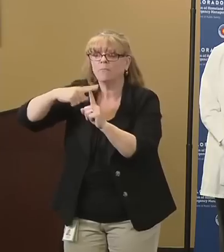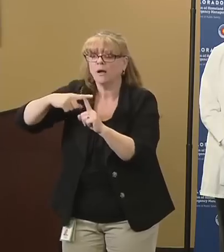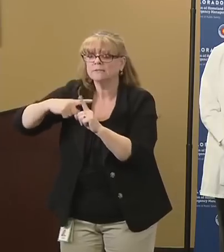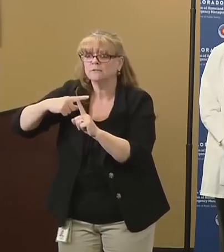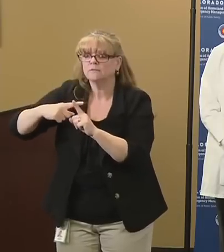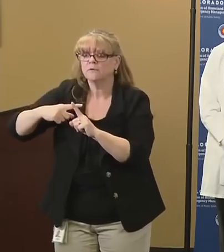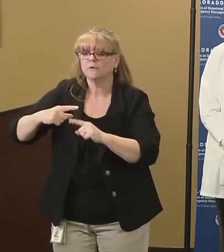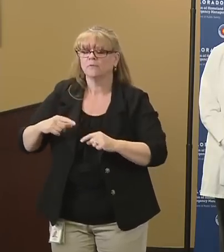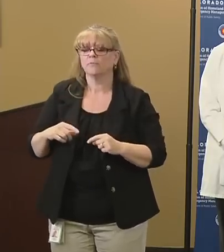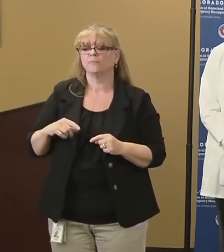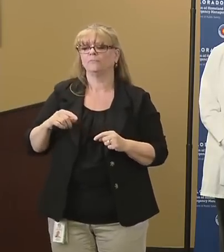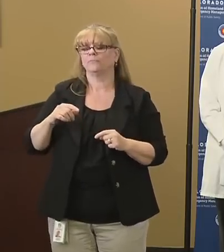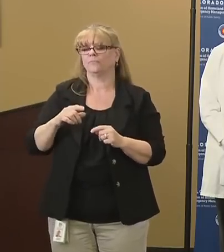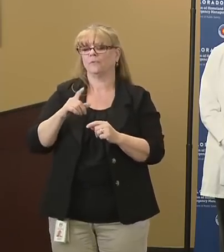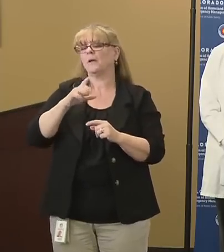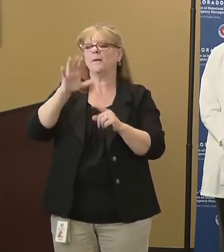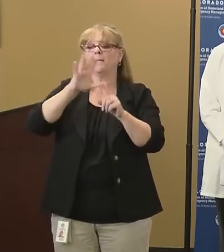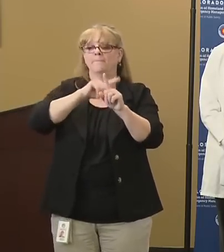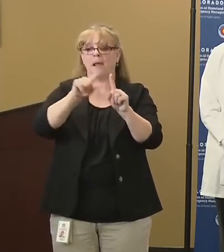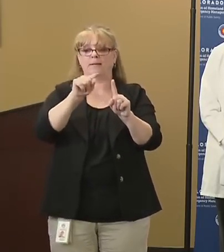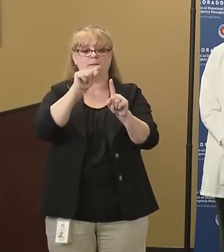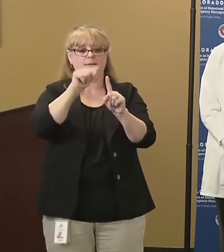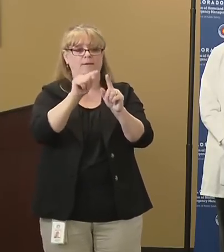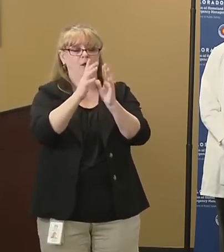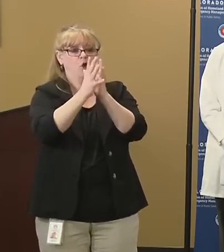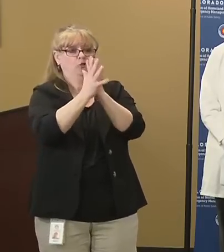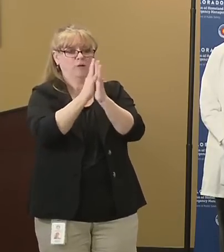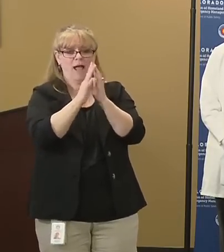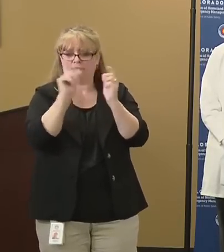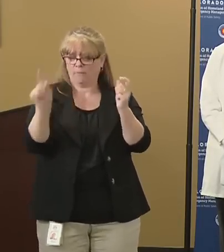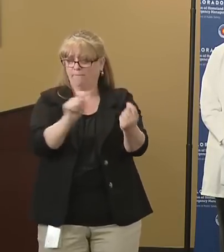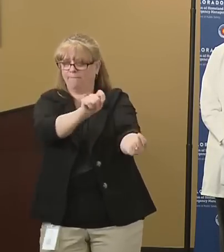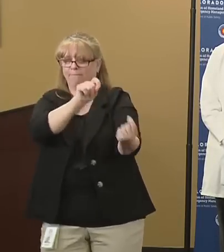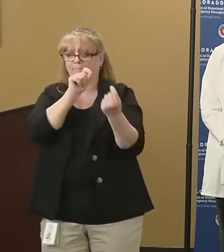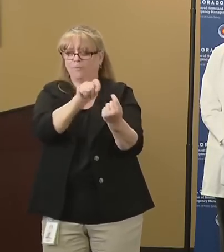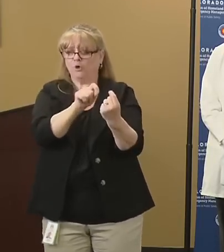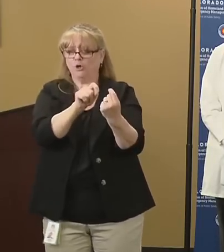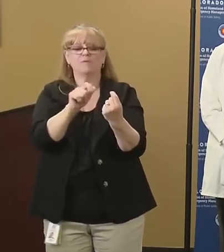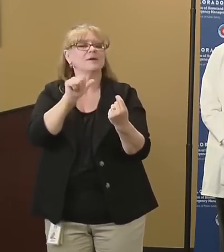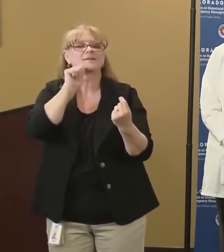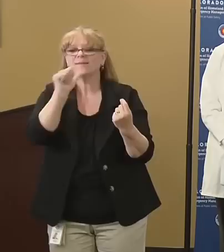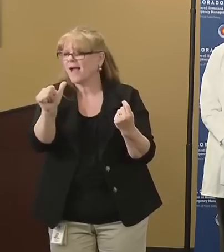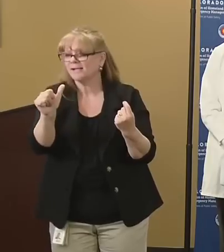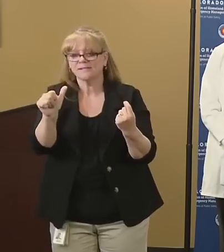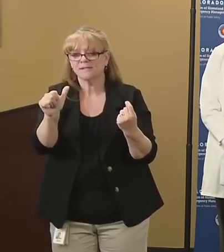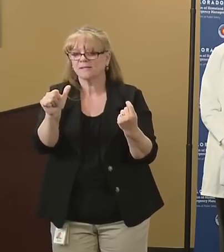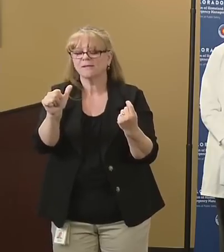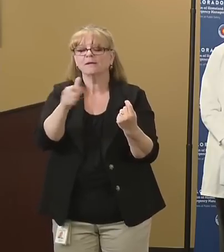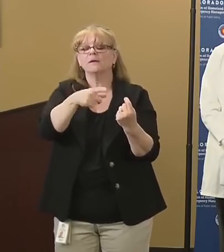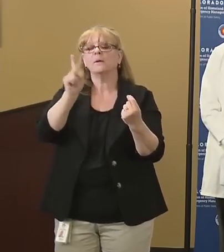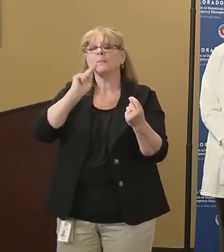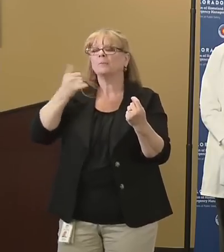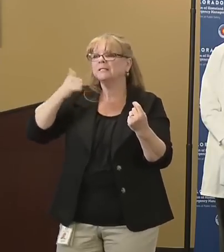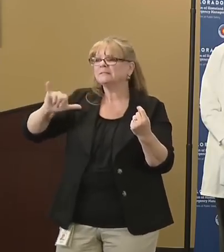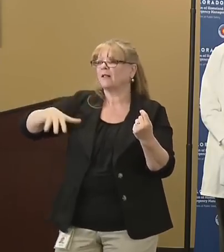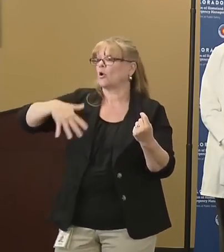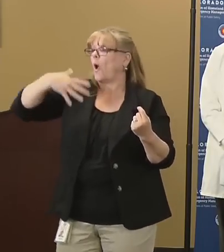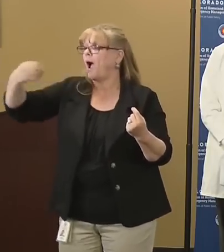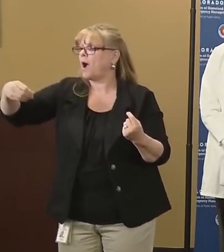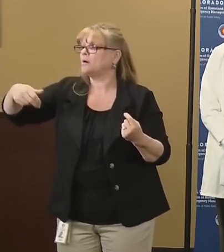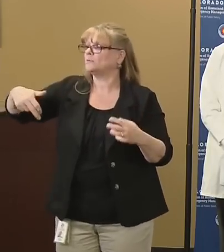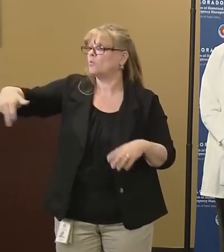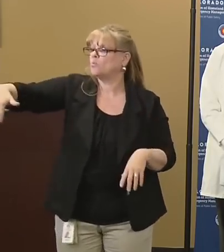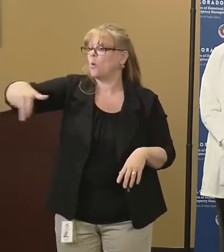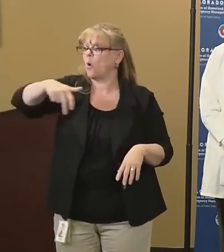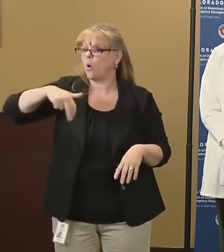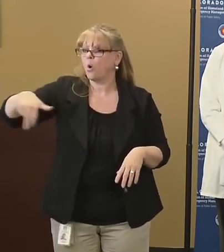it alone doesn't say whether people are just going somewhere and walking around safely or they're going somewhere and socializing with others, but it certainly is a good proxy. And